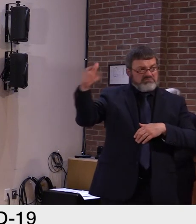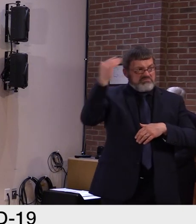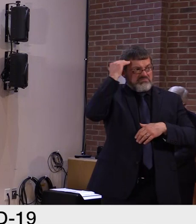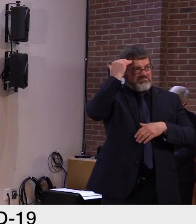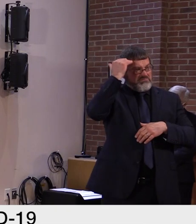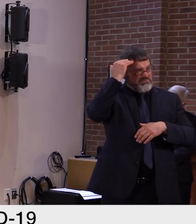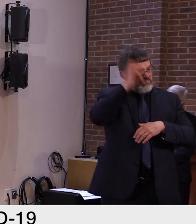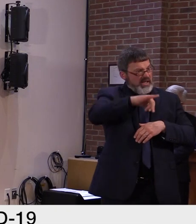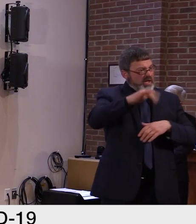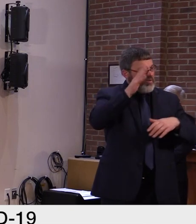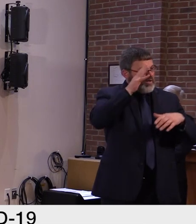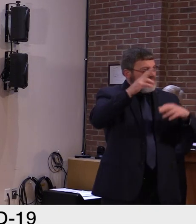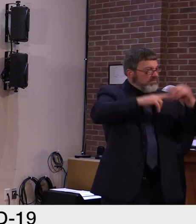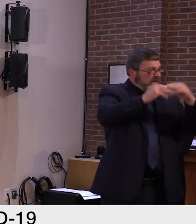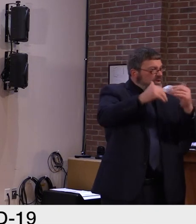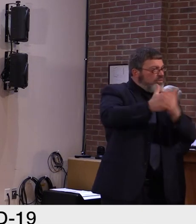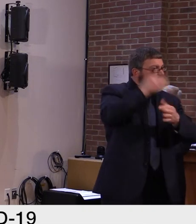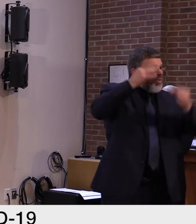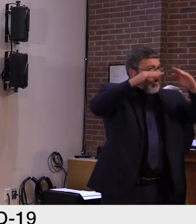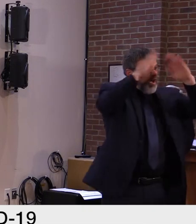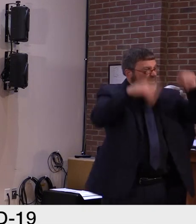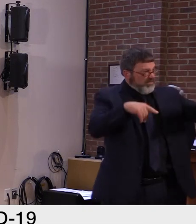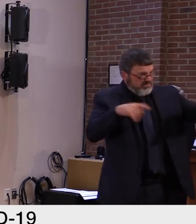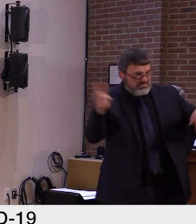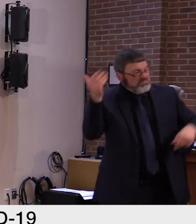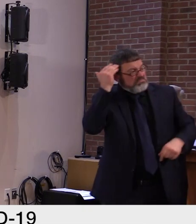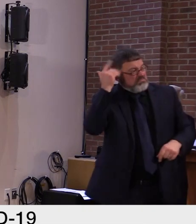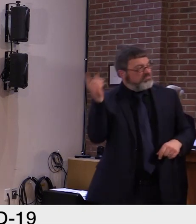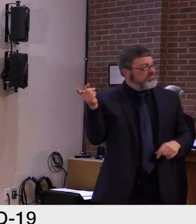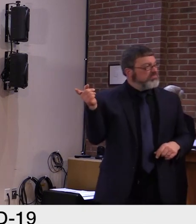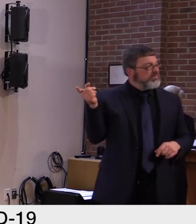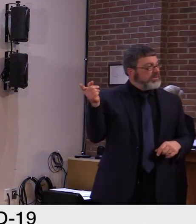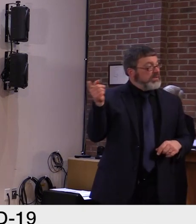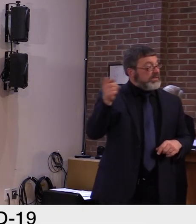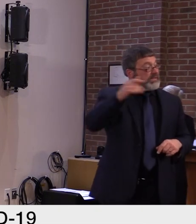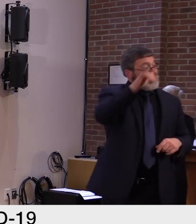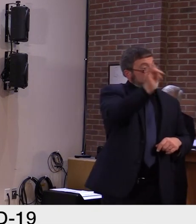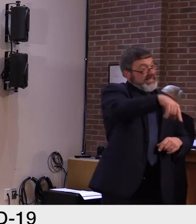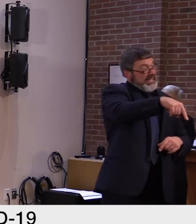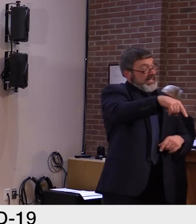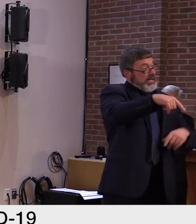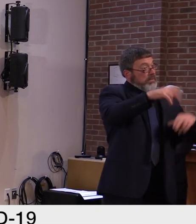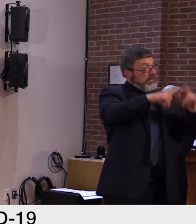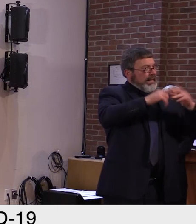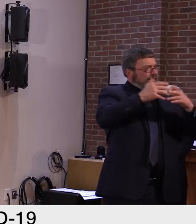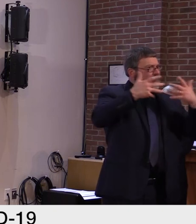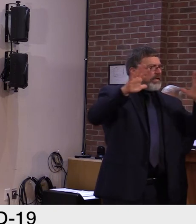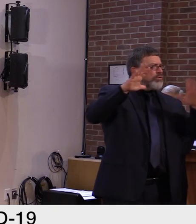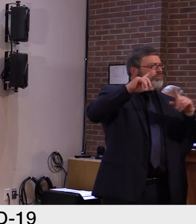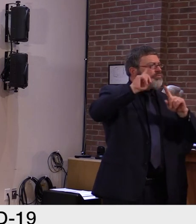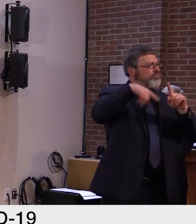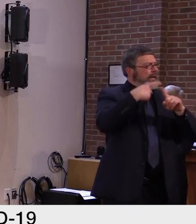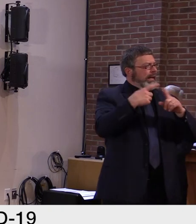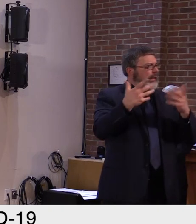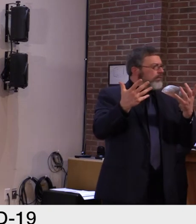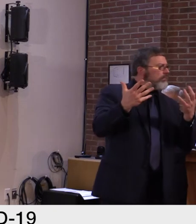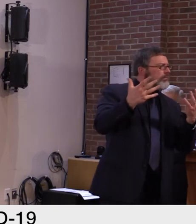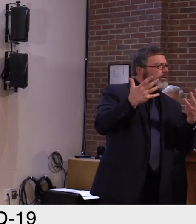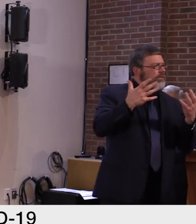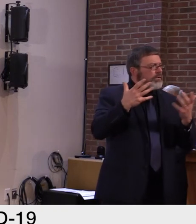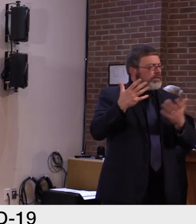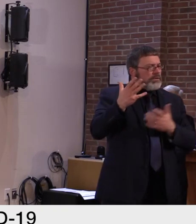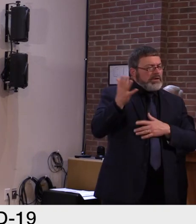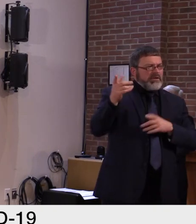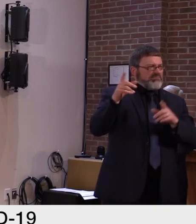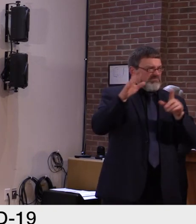process when the building will be completed. And the third thing is, can you please make a comment on a commitment to make sure